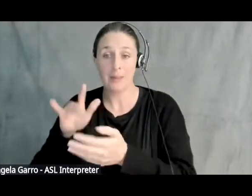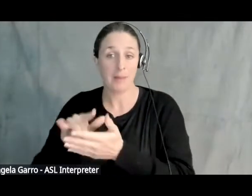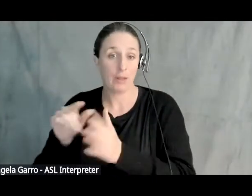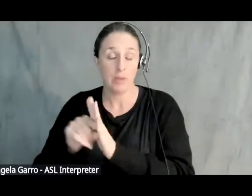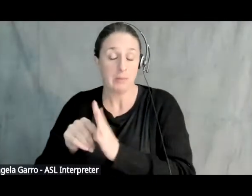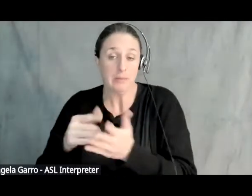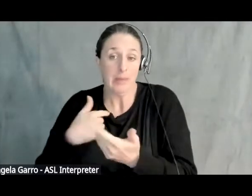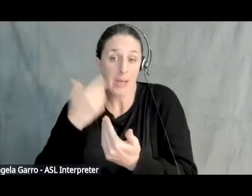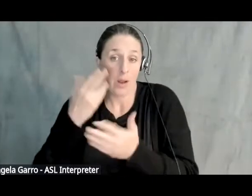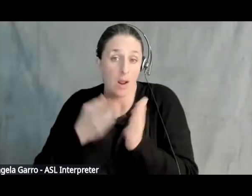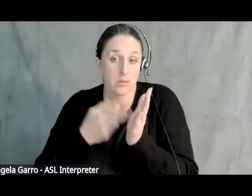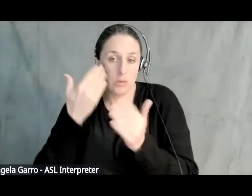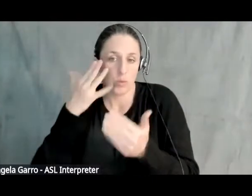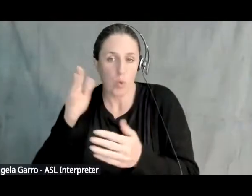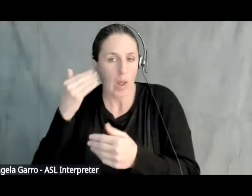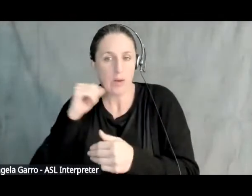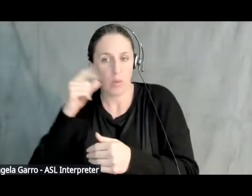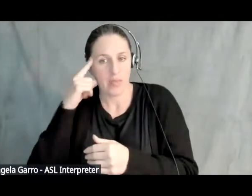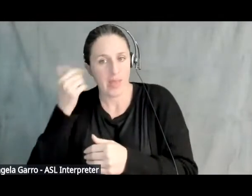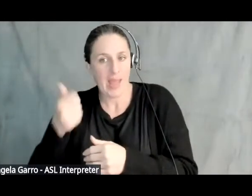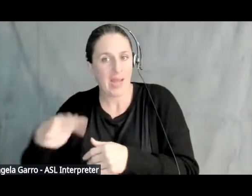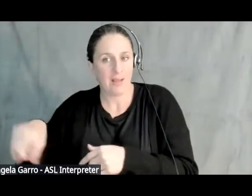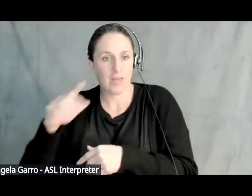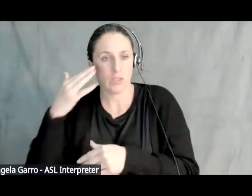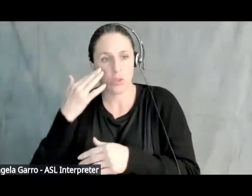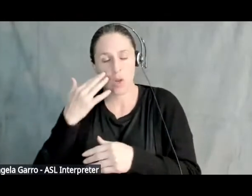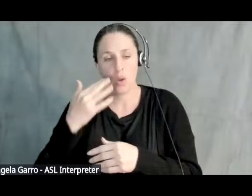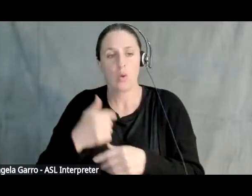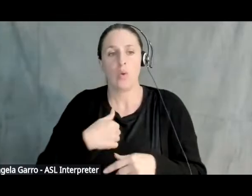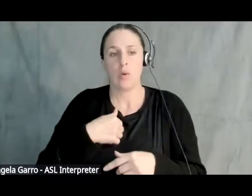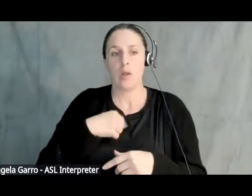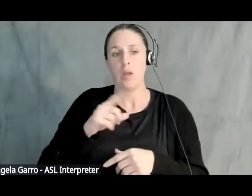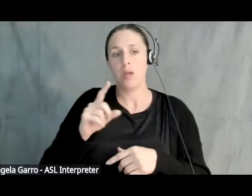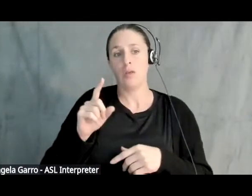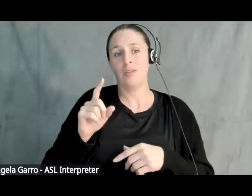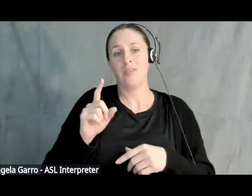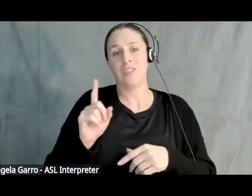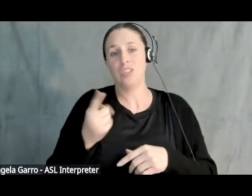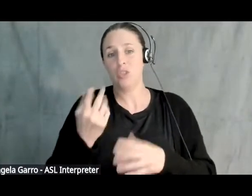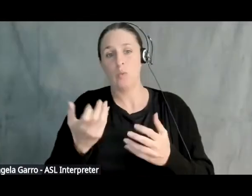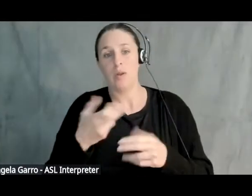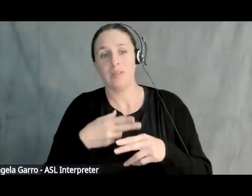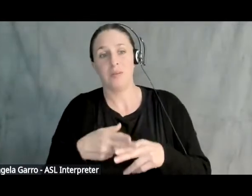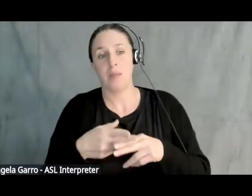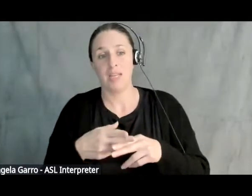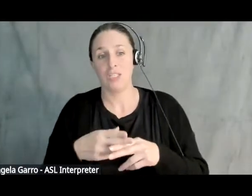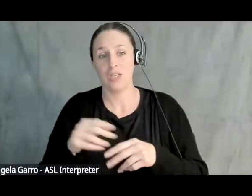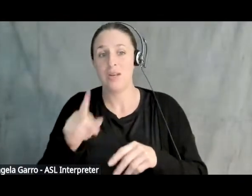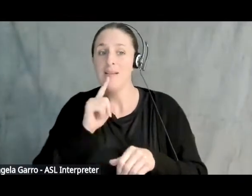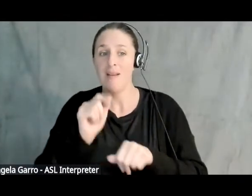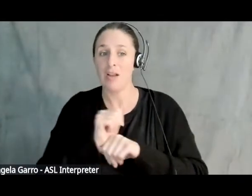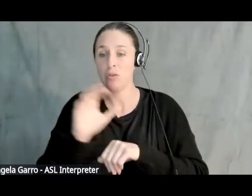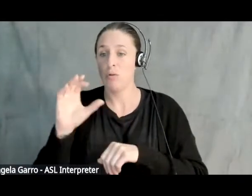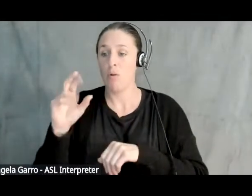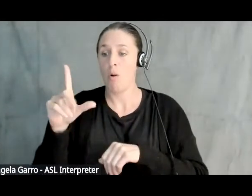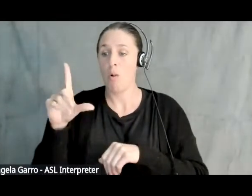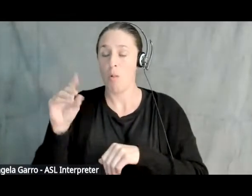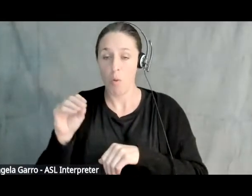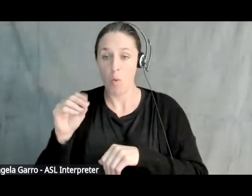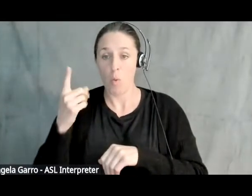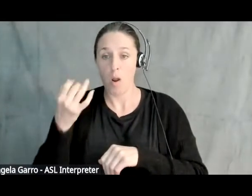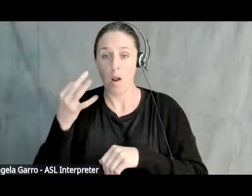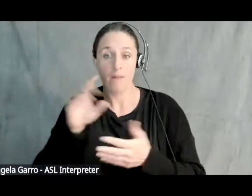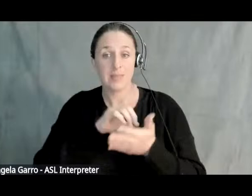us know. I just want to mention that I think actually Carlo was one of the designers of